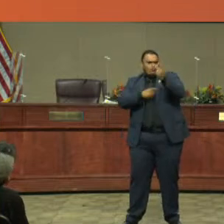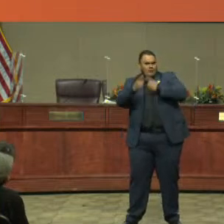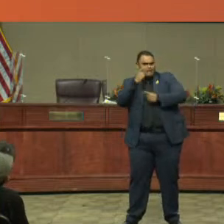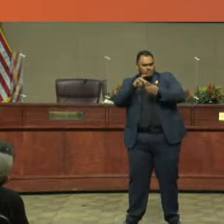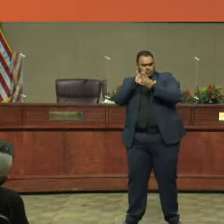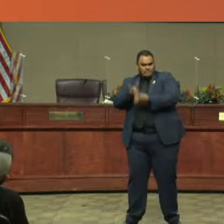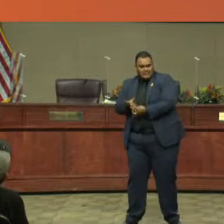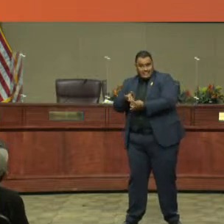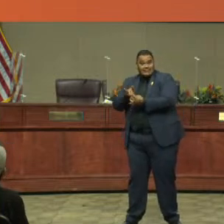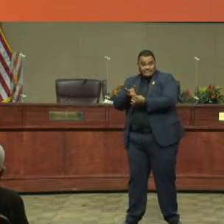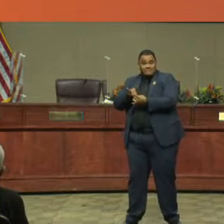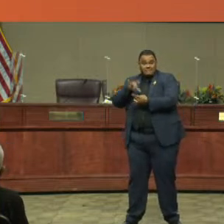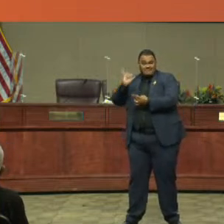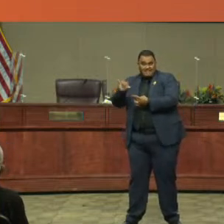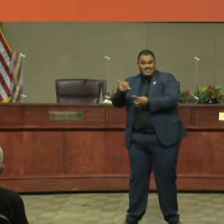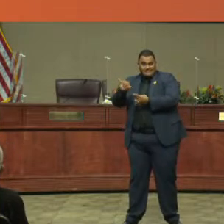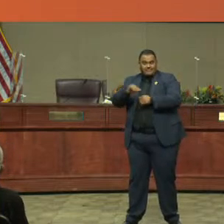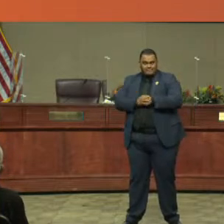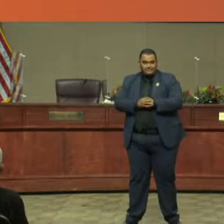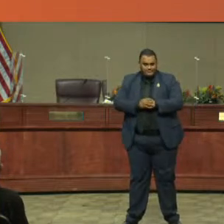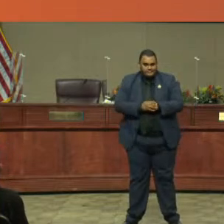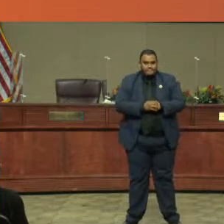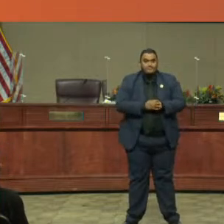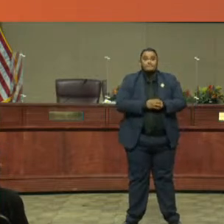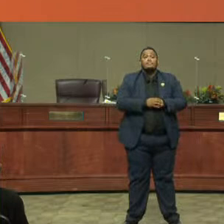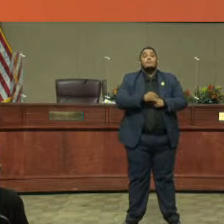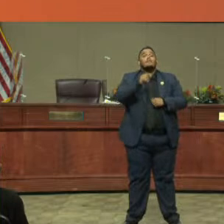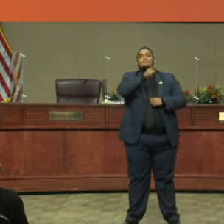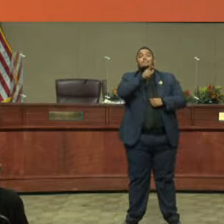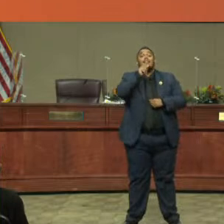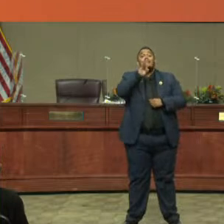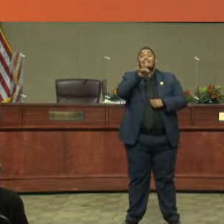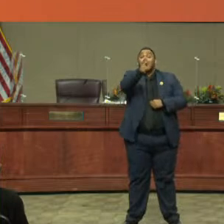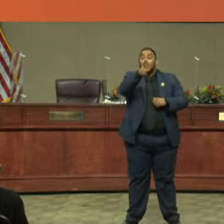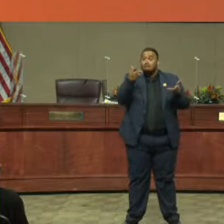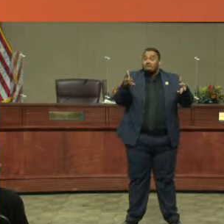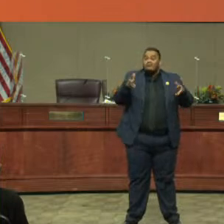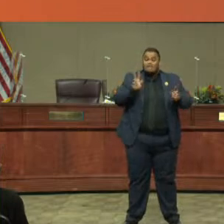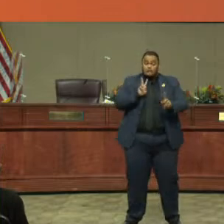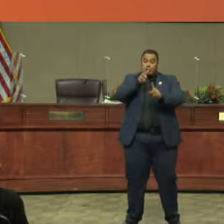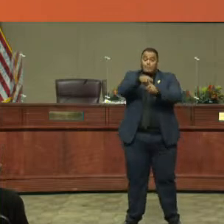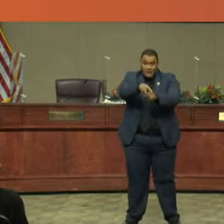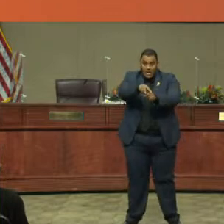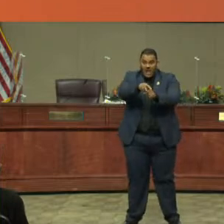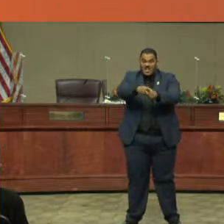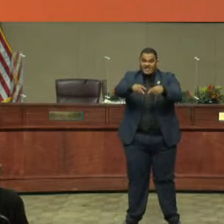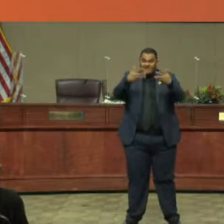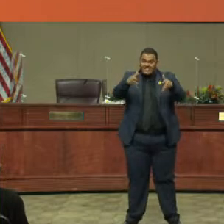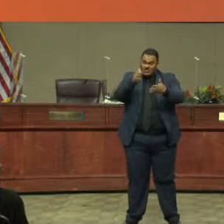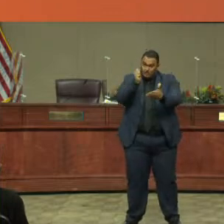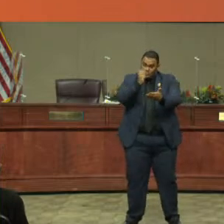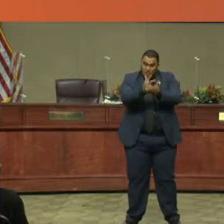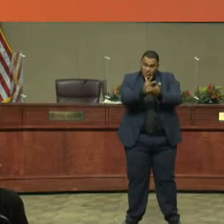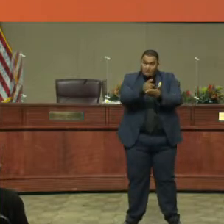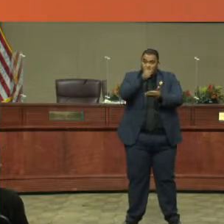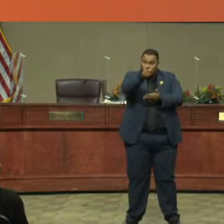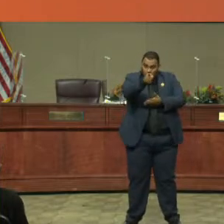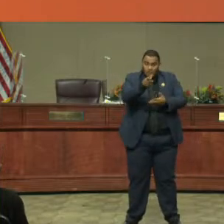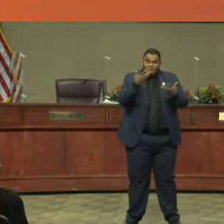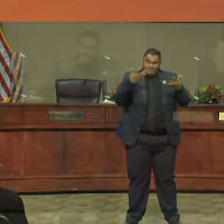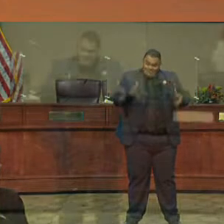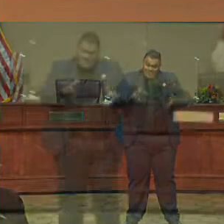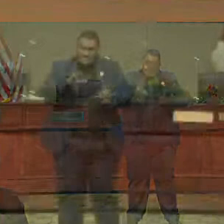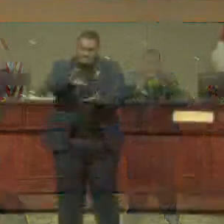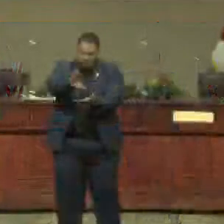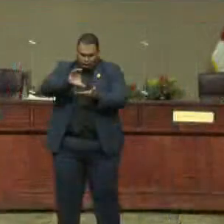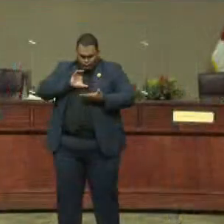still not eligible to apply if you have already been approved for CARES Act funding. So if you